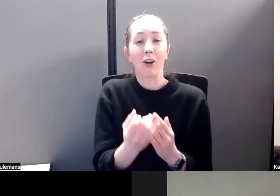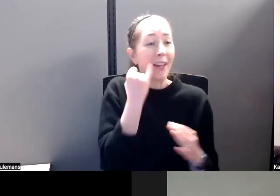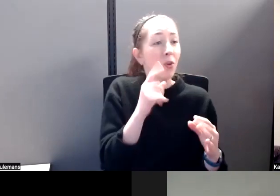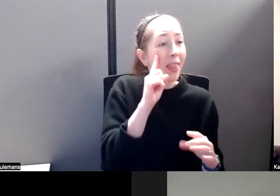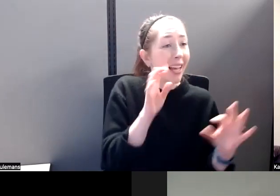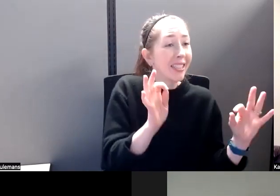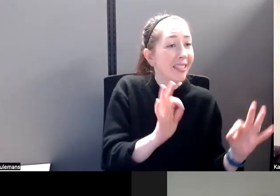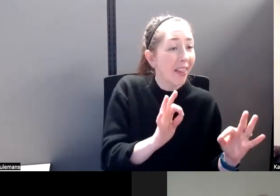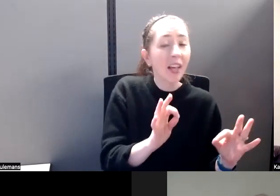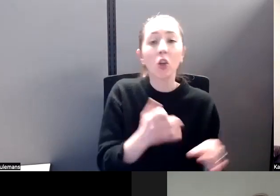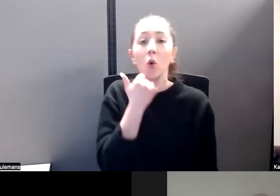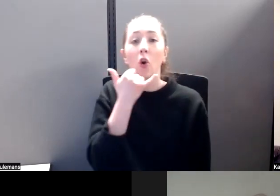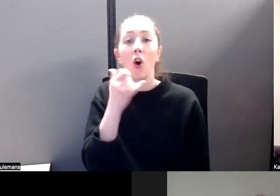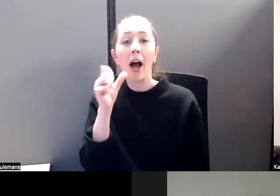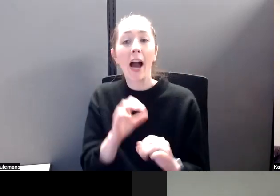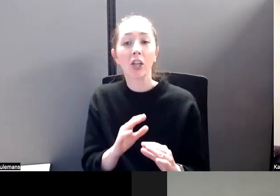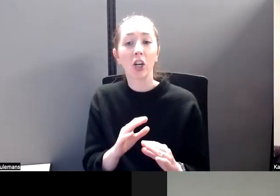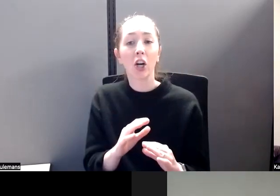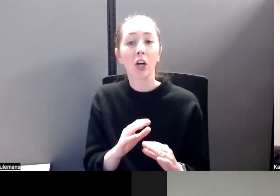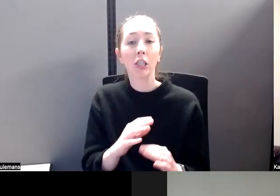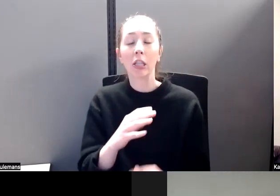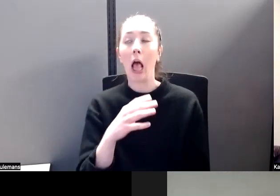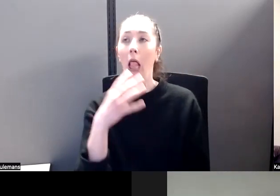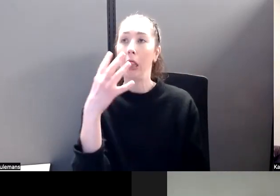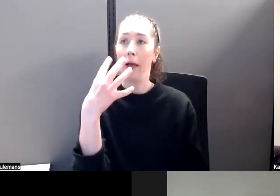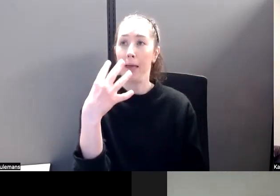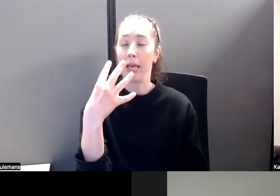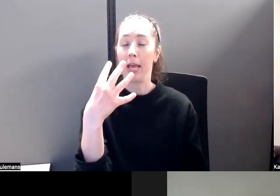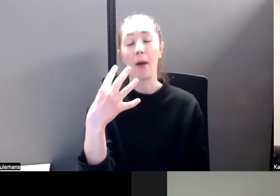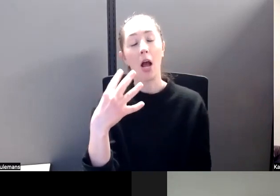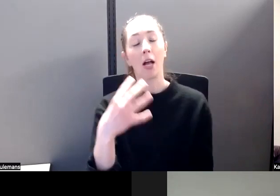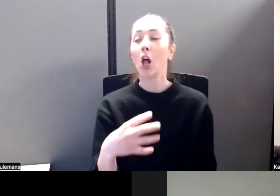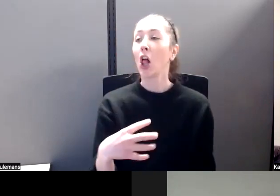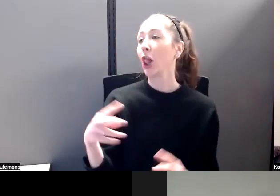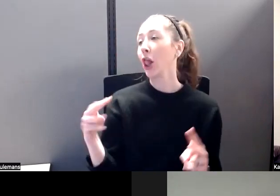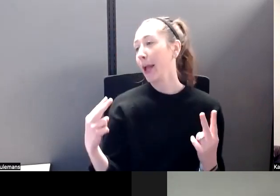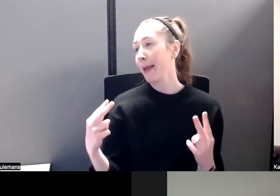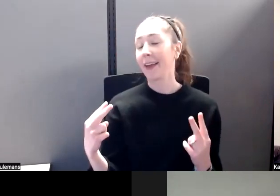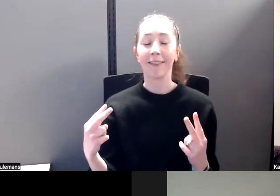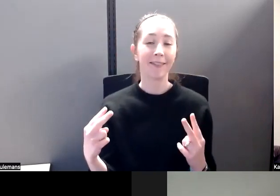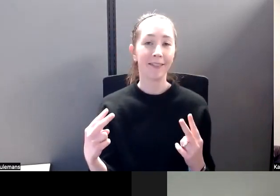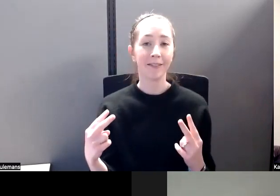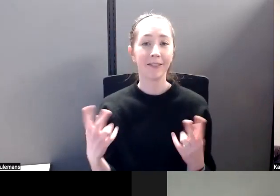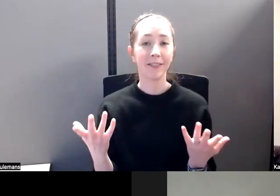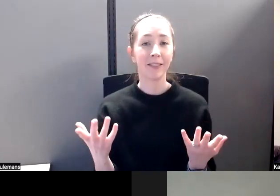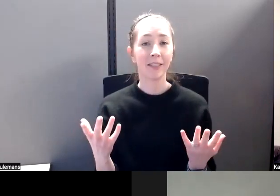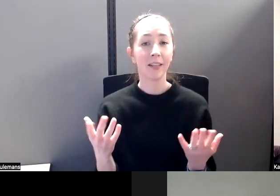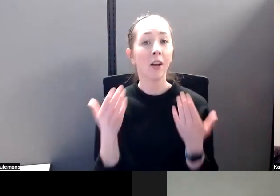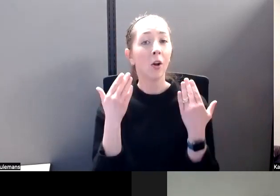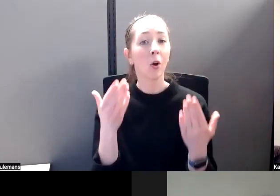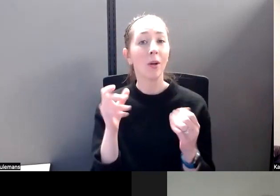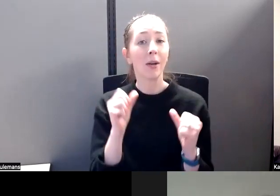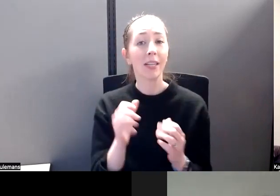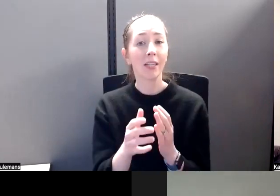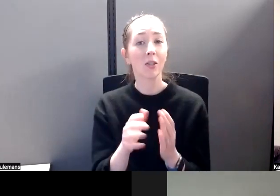call, actors love being on camera and they love doing stuff. You know, go into an acting school,